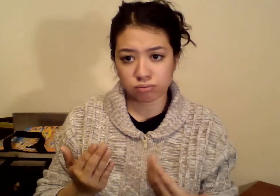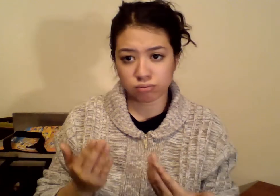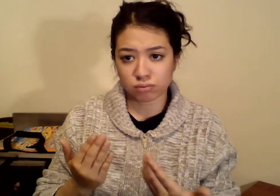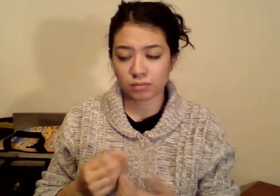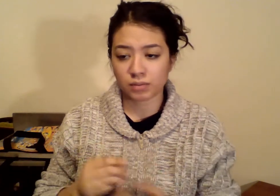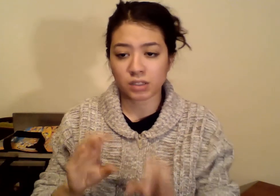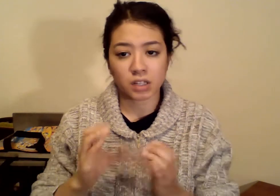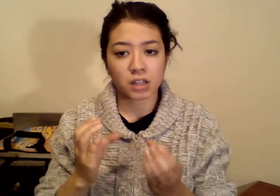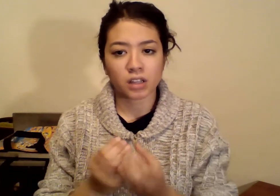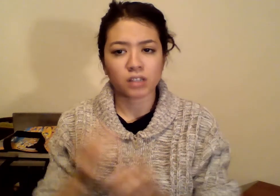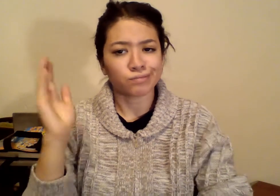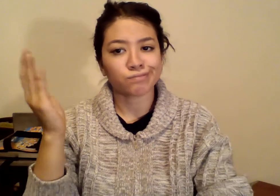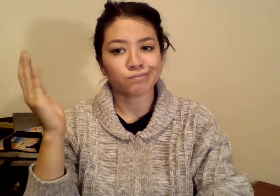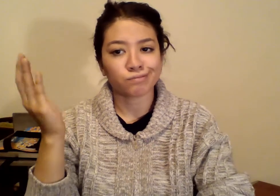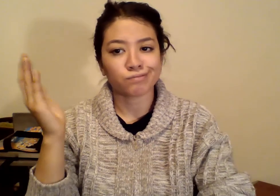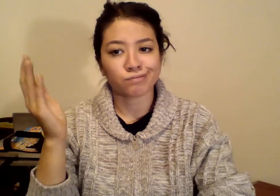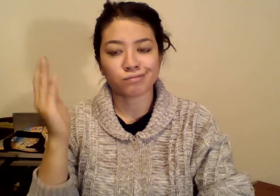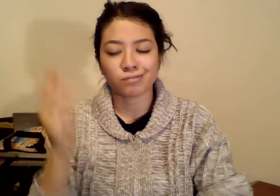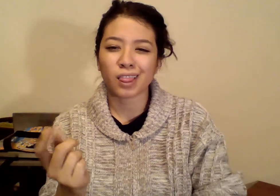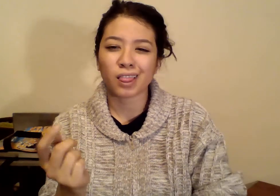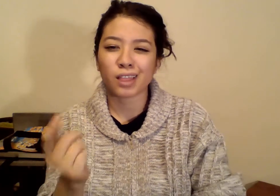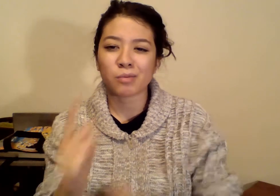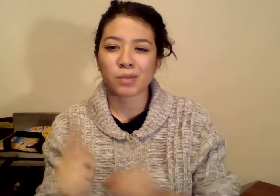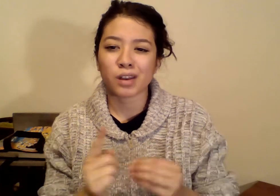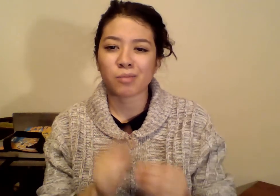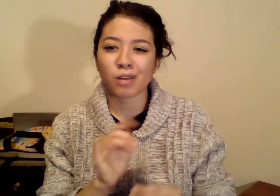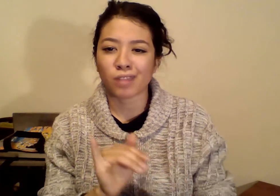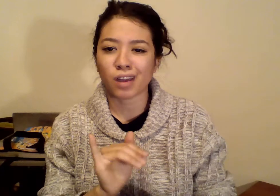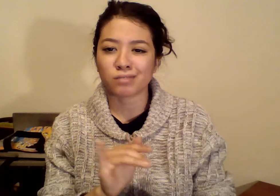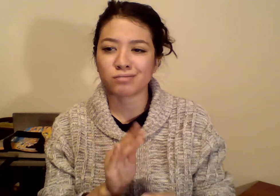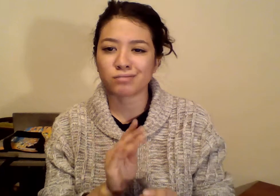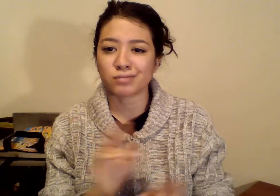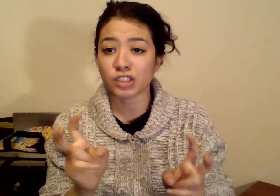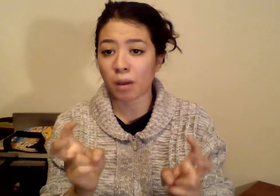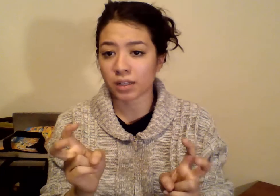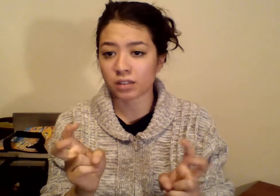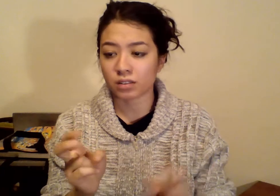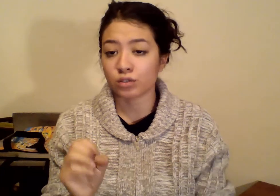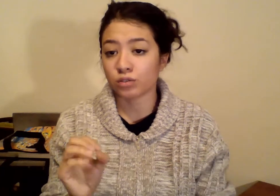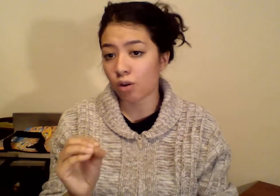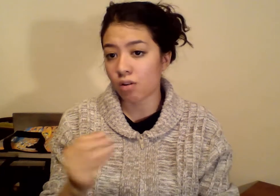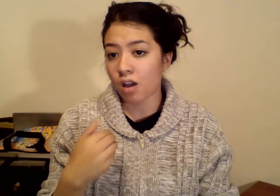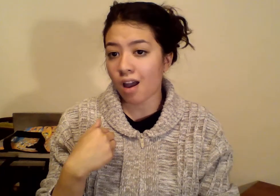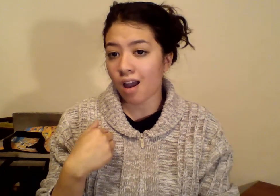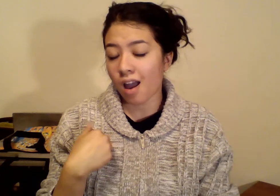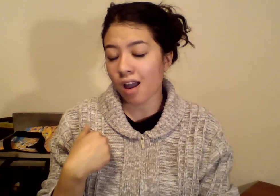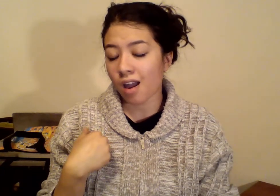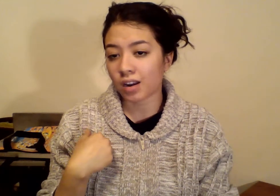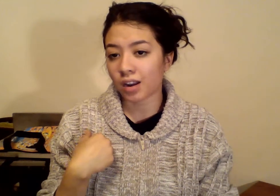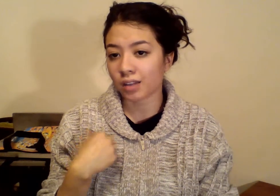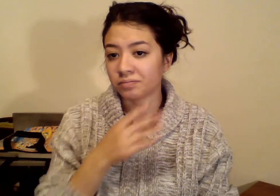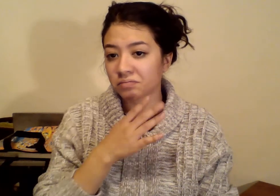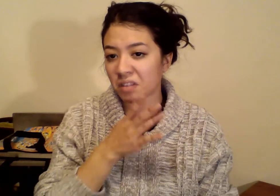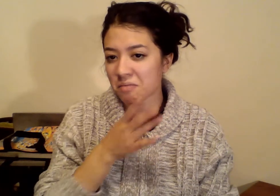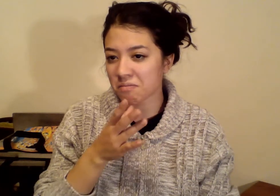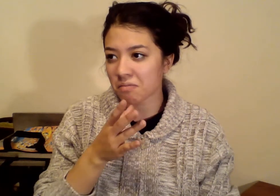about he was doing child psychology, so he decided to talk about Erikson's stages of development, and that was really perfect because